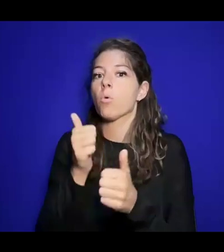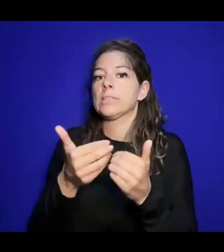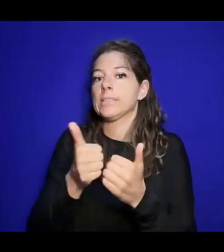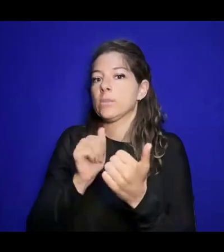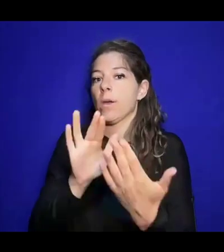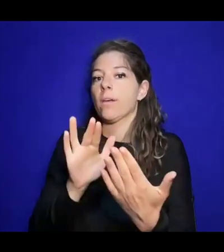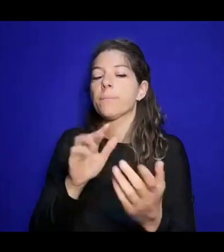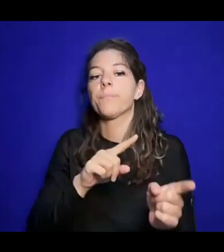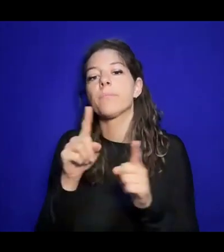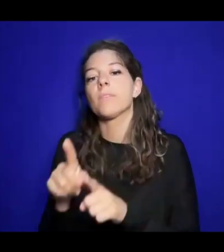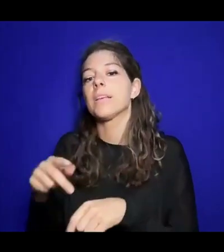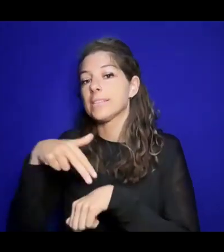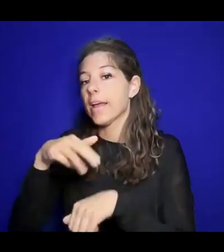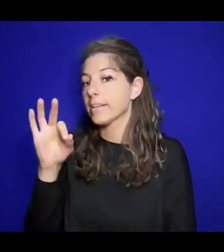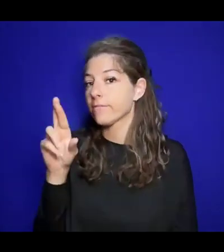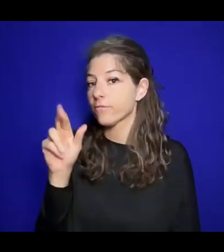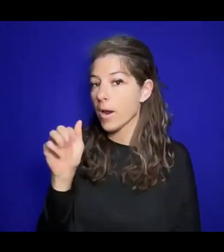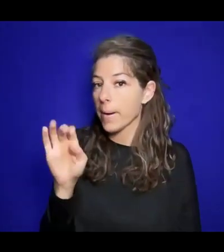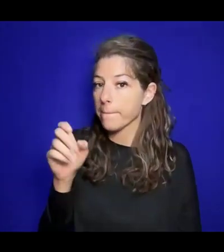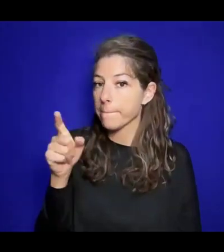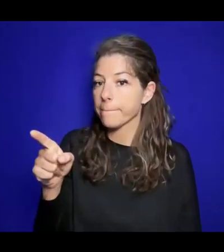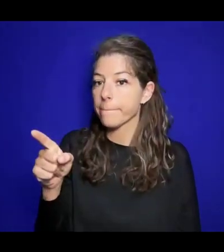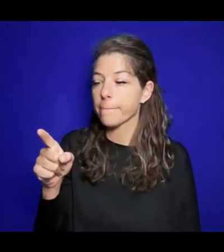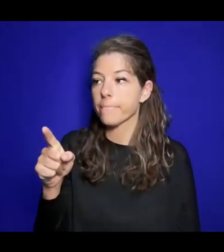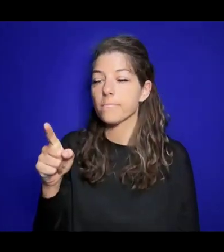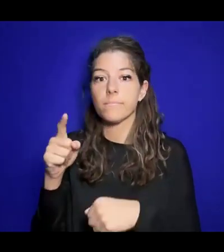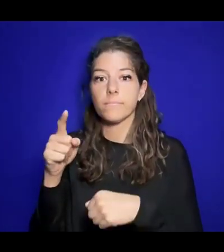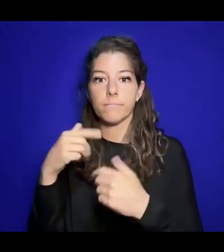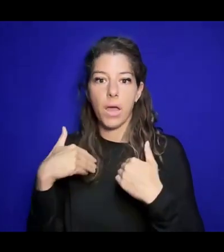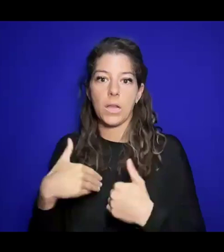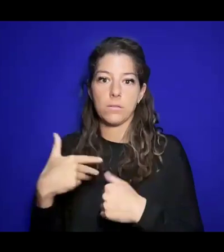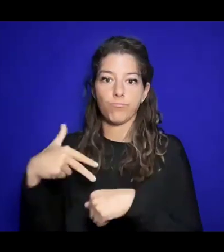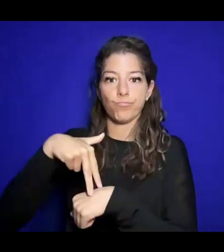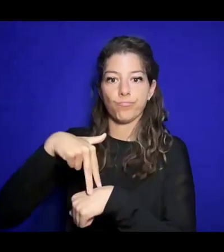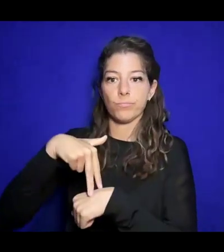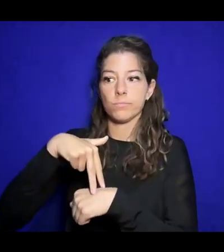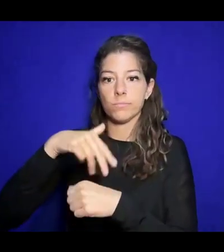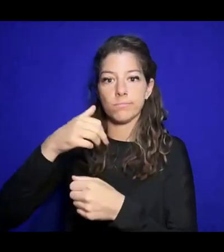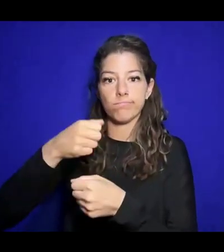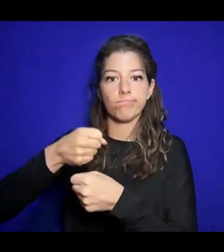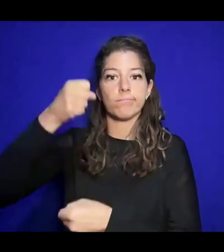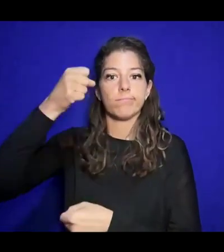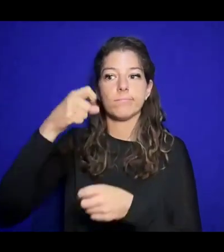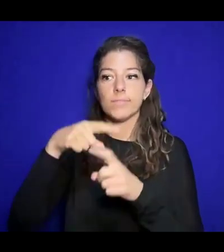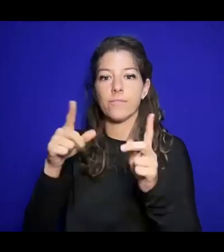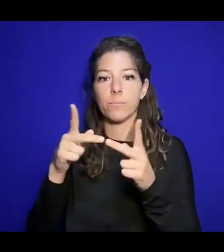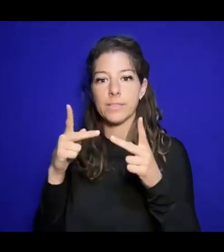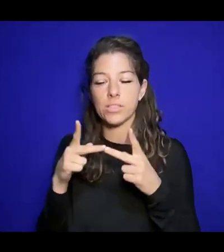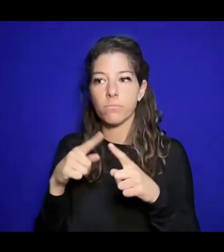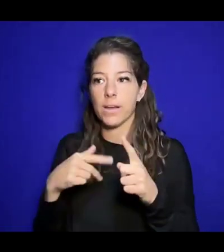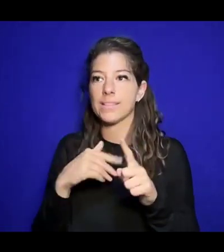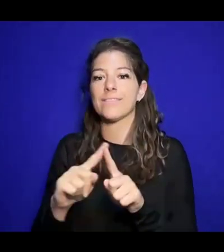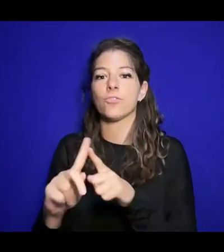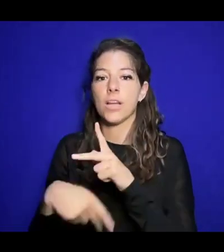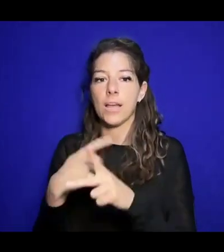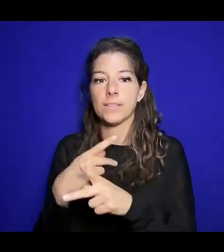frame. That's another thing that holds your body upright. So it gives your body a different position, but it has all kinds